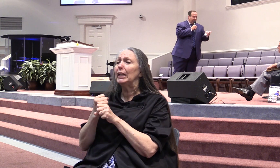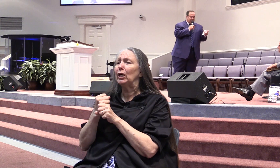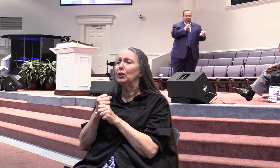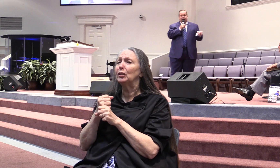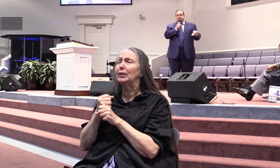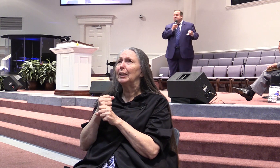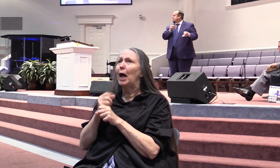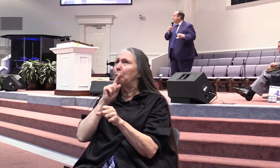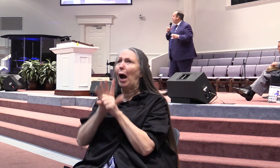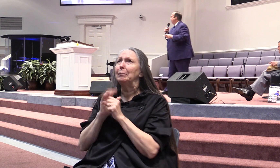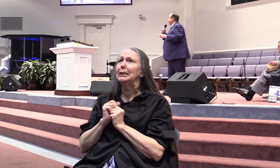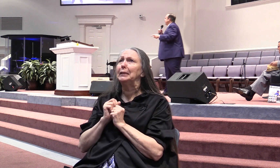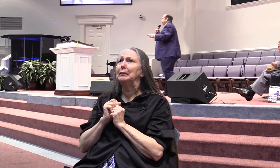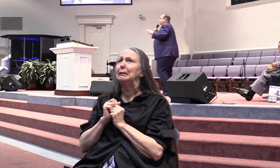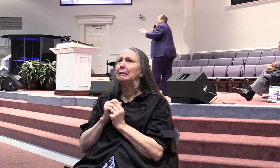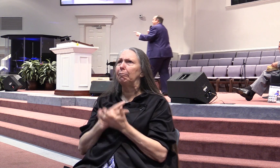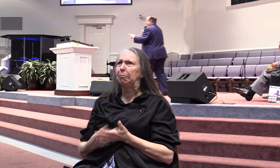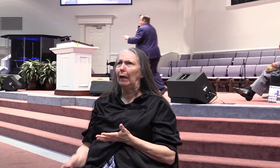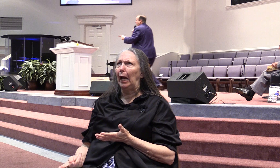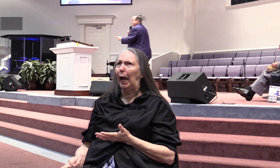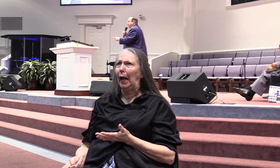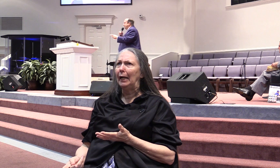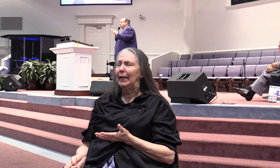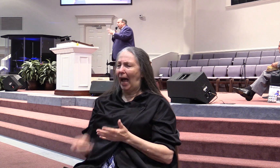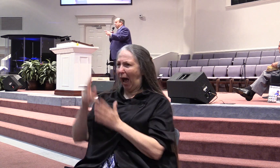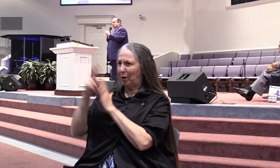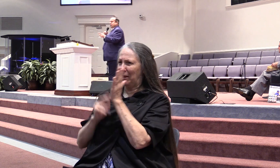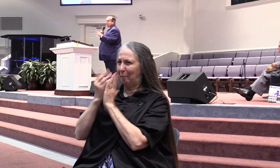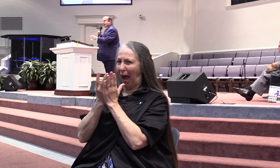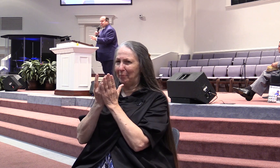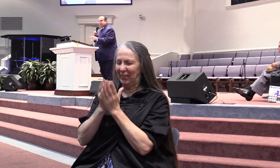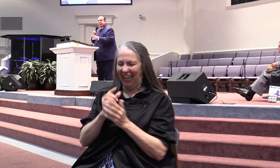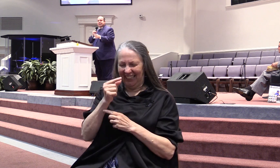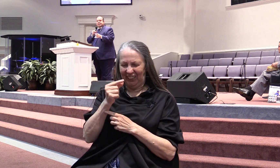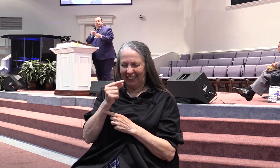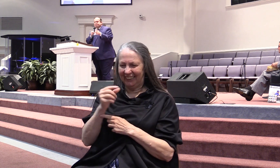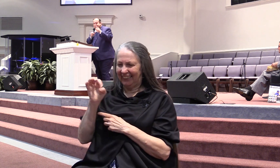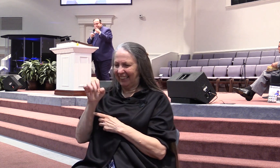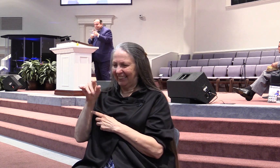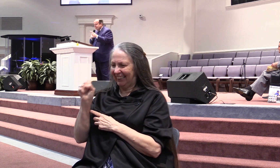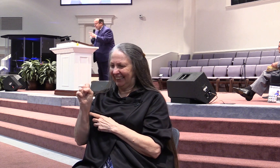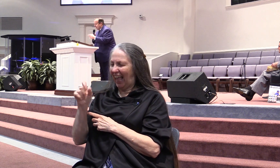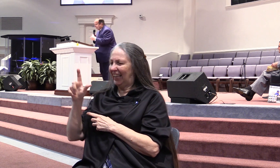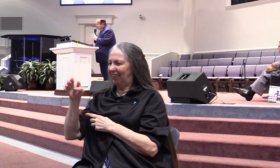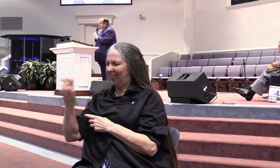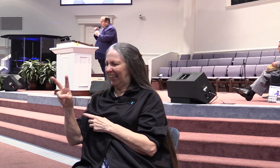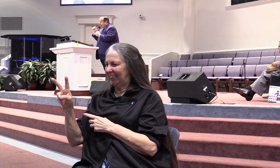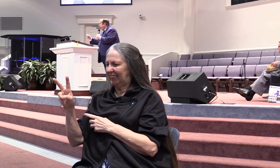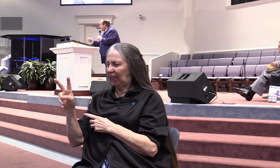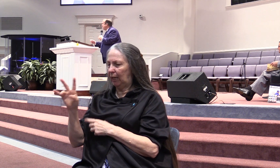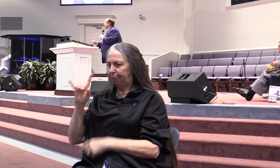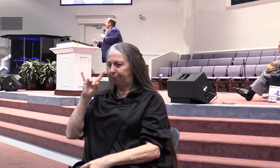That's my guess right there. I'm going to read the Bible through this year. Man, you did great through Genesis and Exodus, and then you hit Leviticus. And